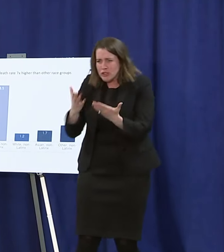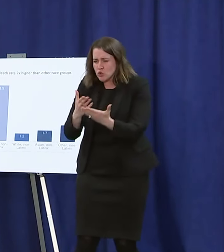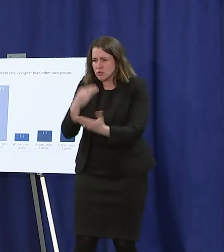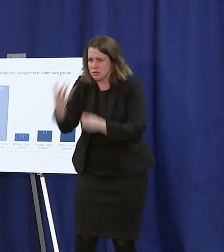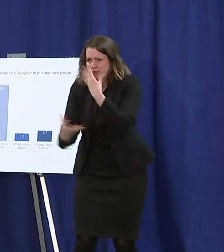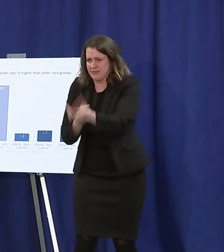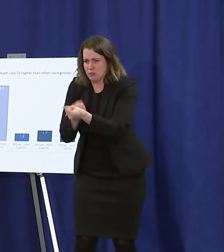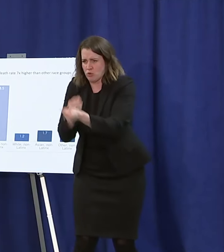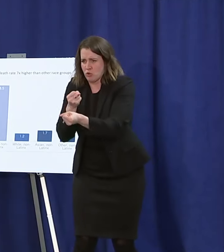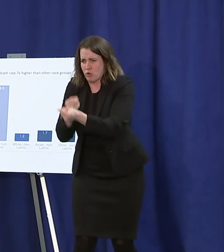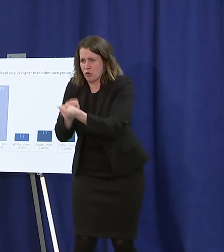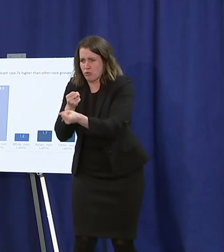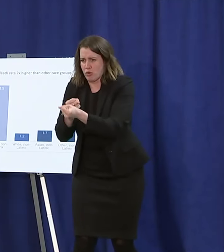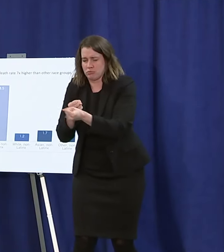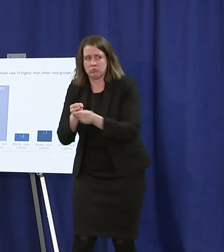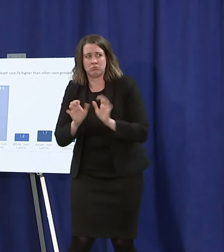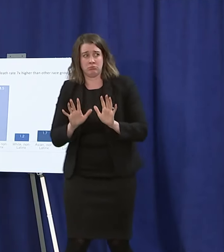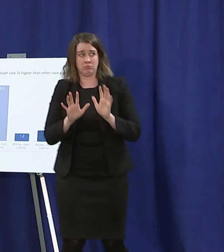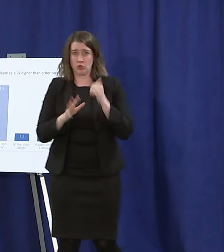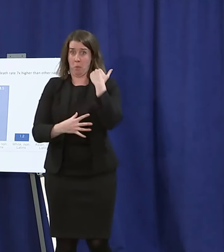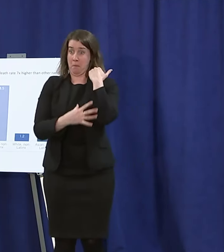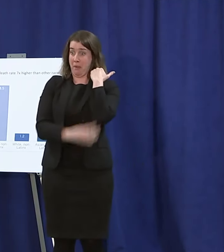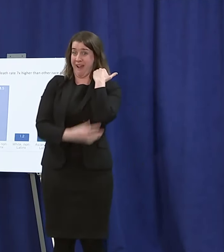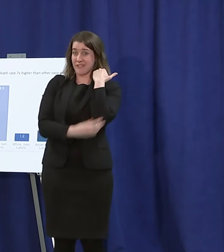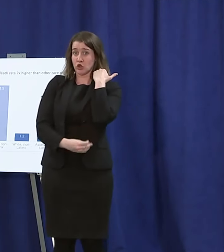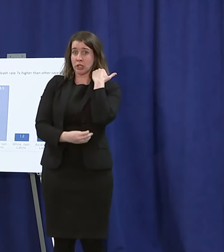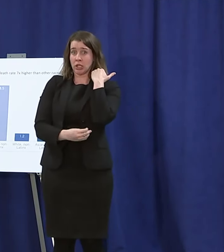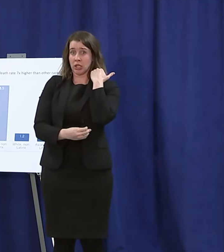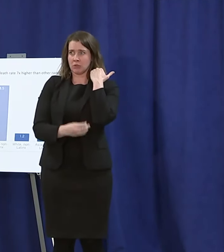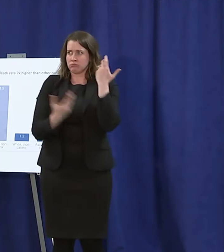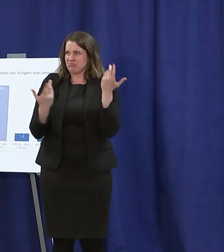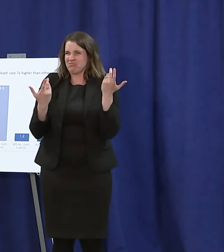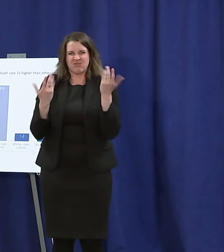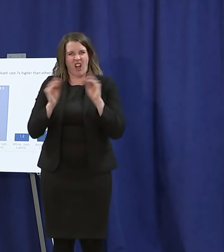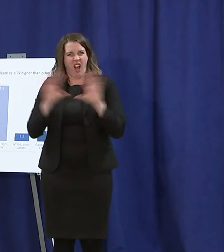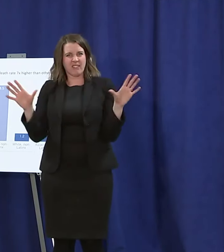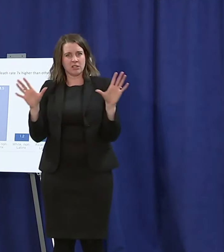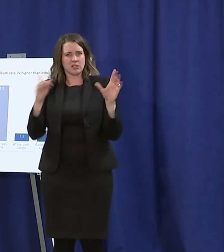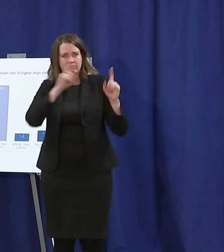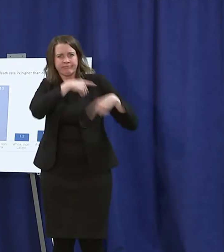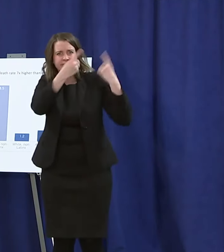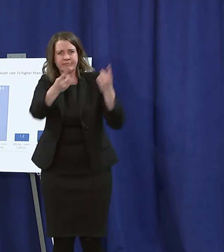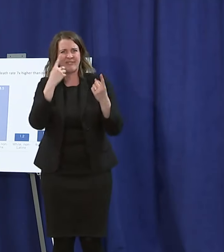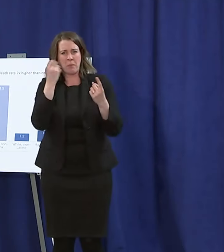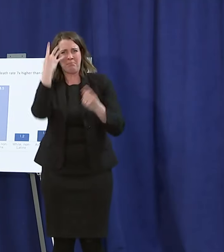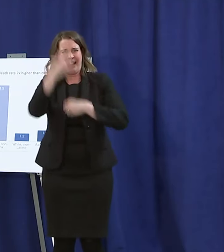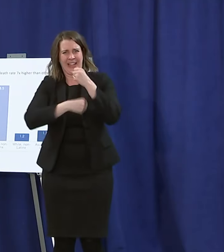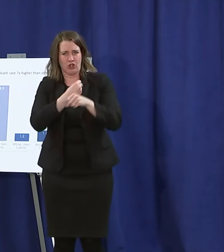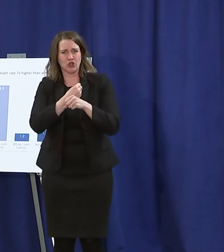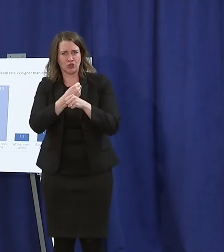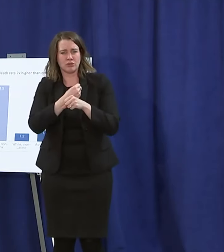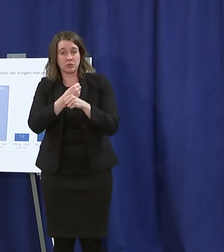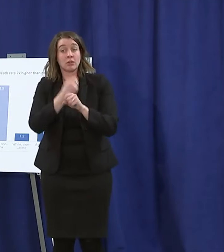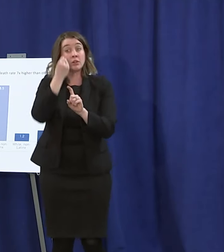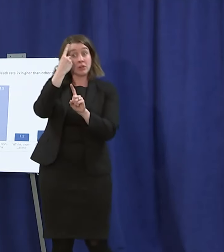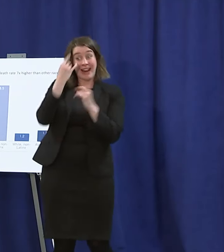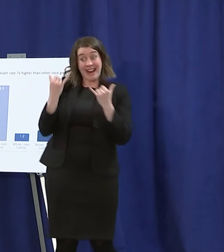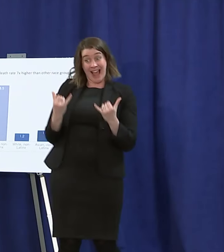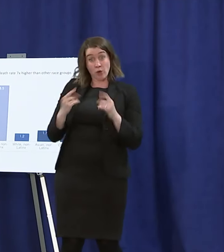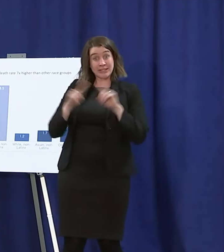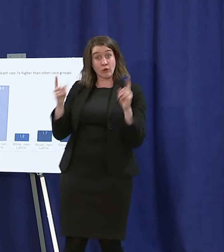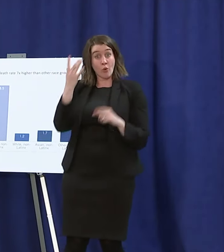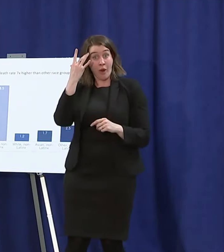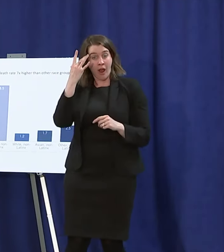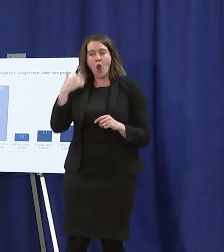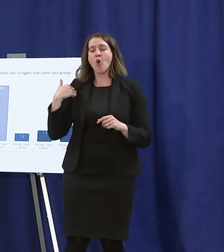this. So poverty is not a secret in our city. It's been here for decades. But the difference is we are committed to